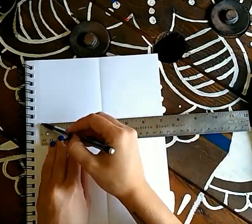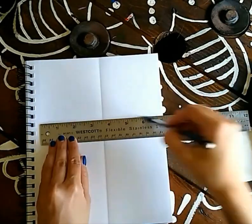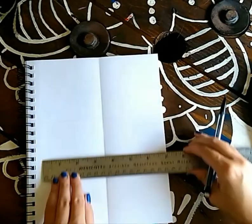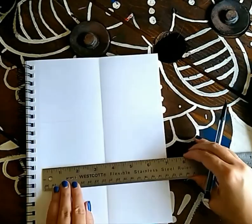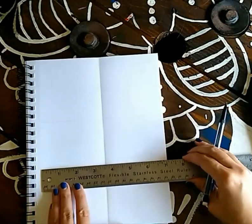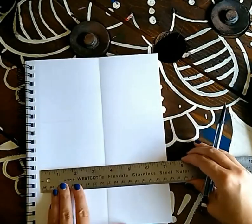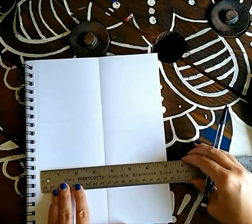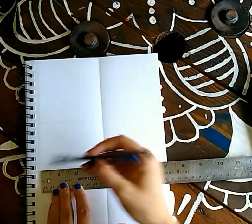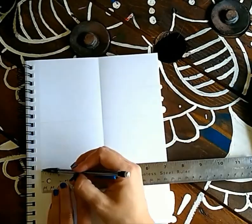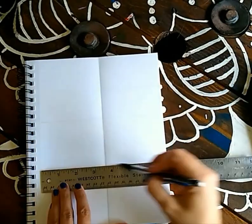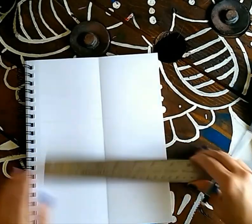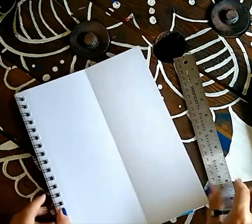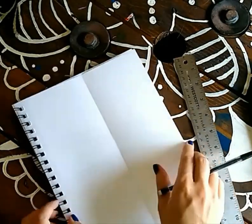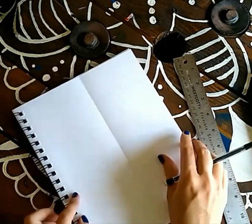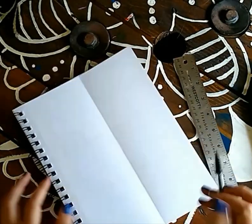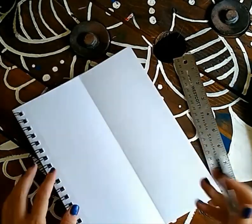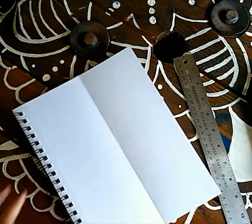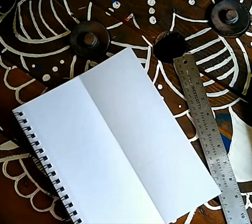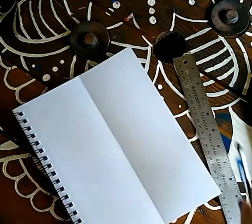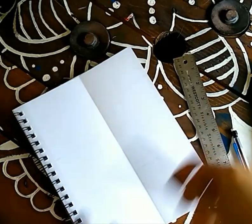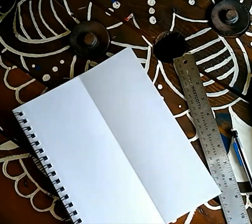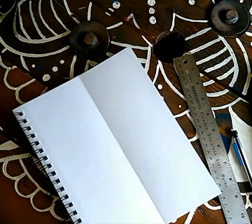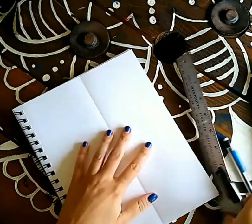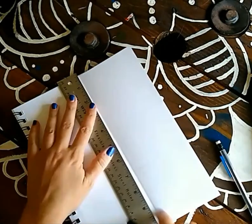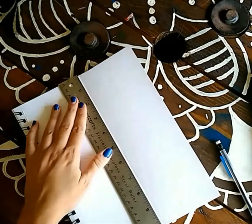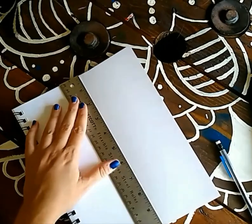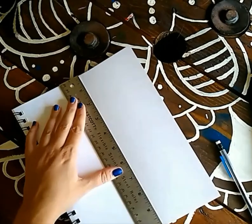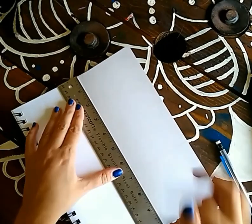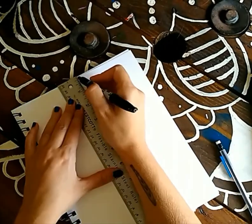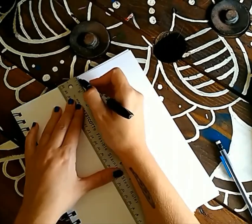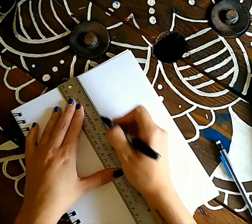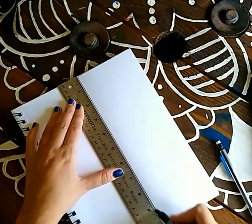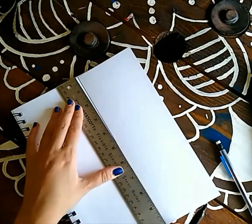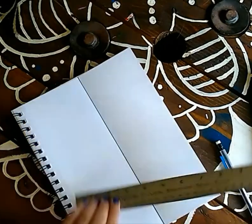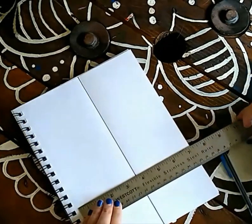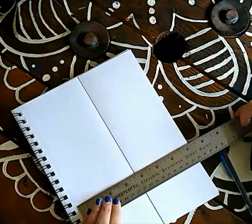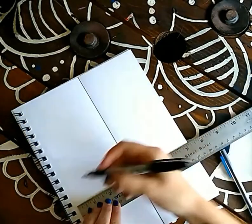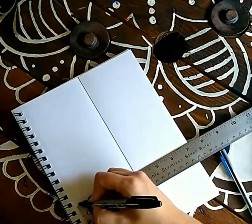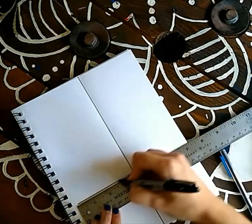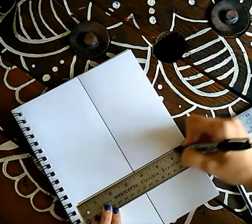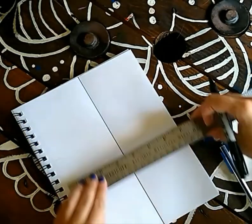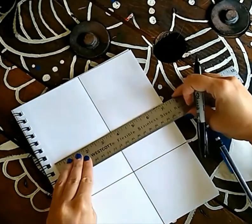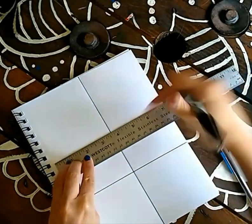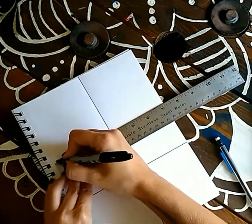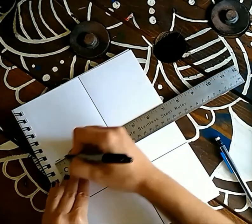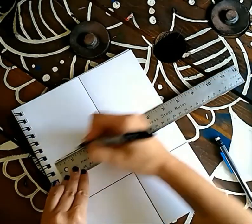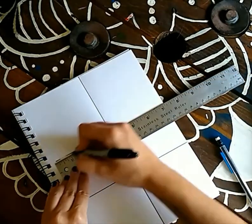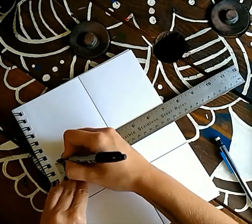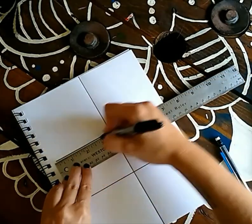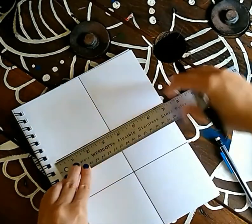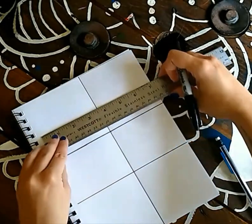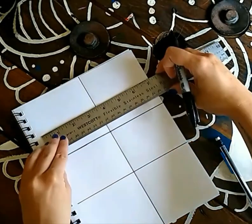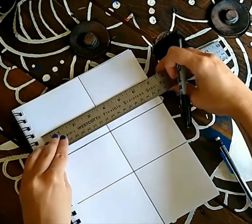going horizontal across our paper. Then we're going to go back across all the lines we made with a black marker.